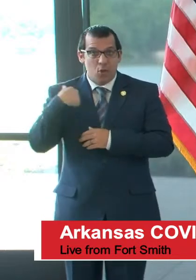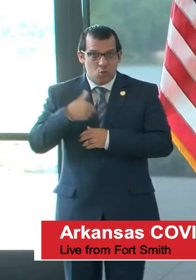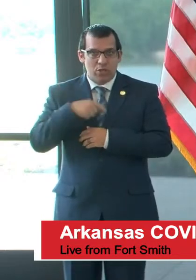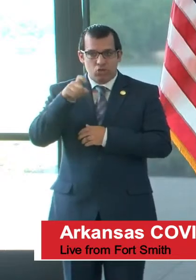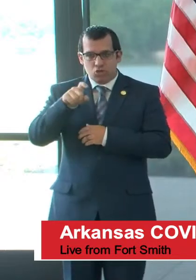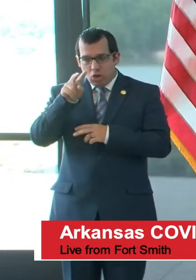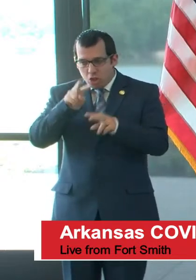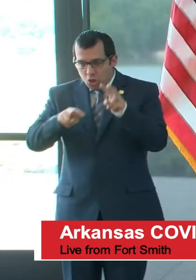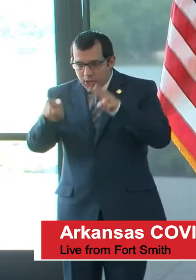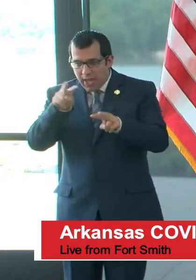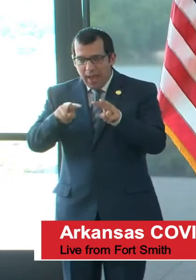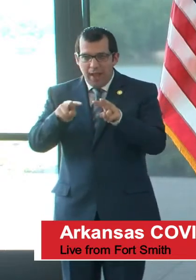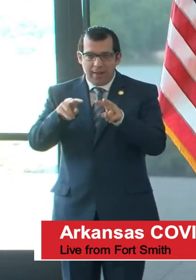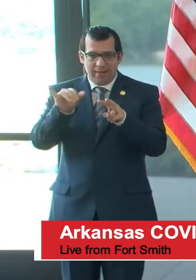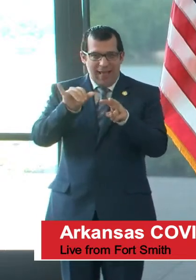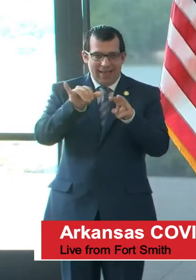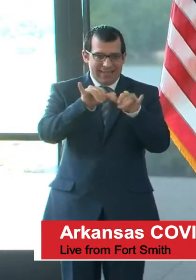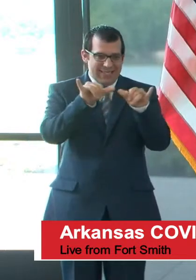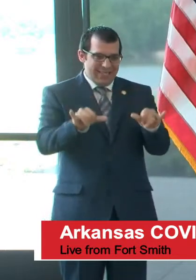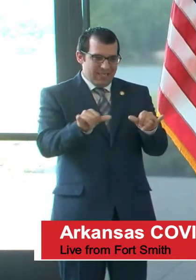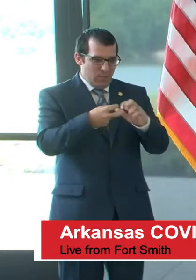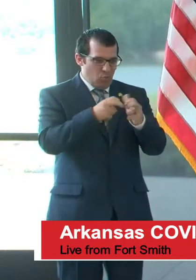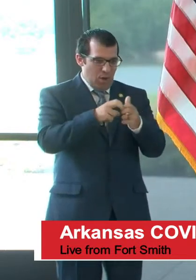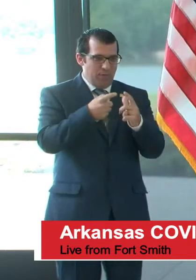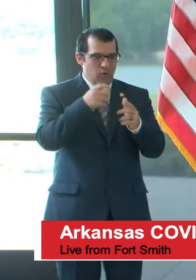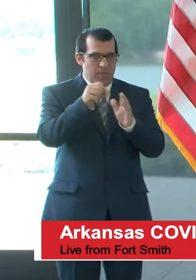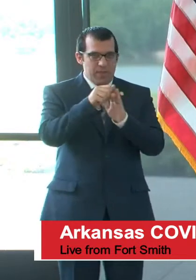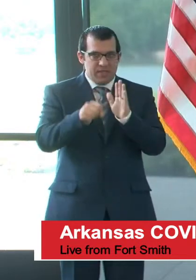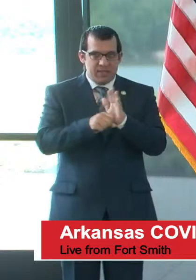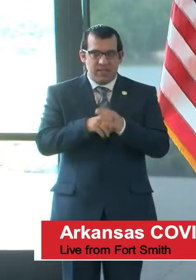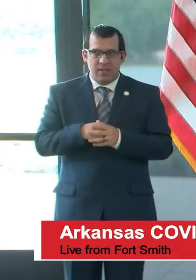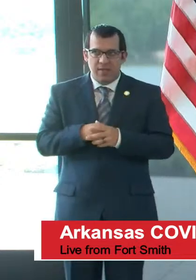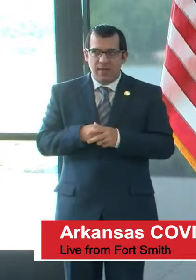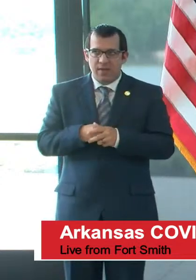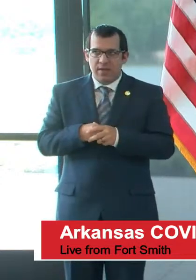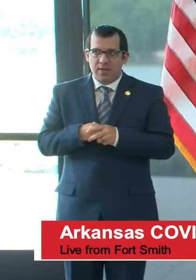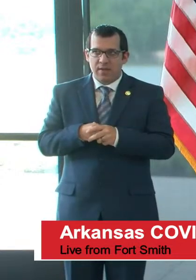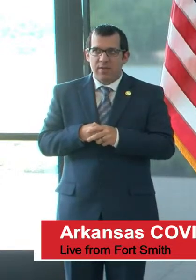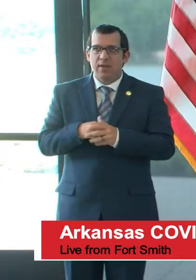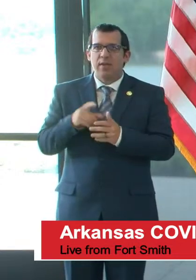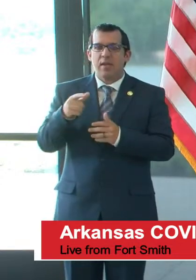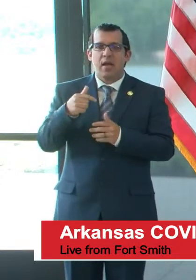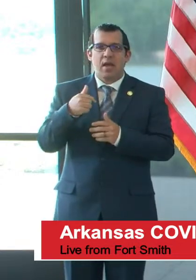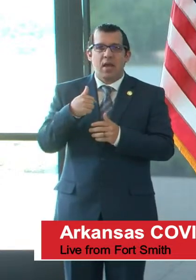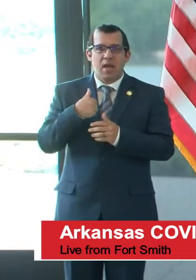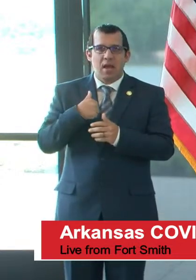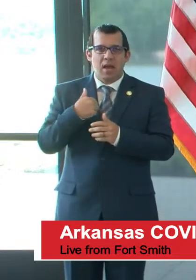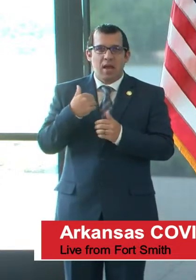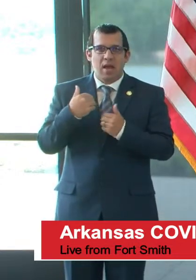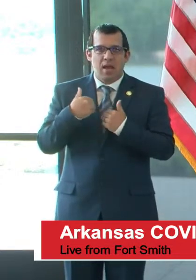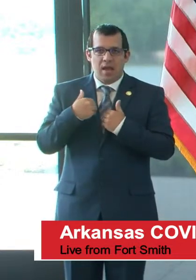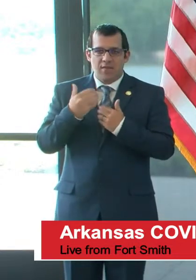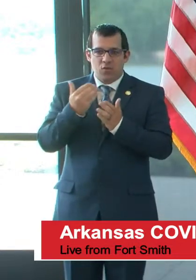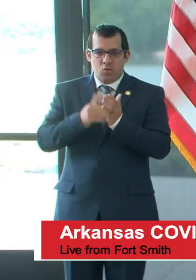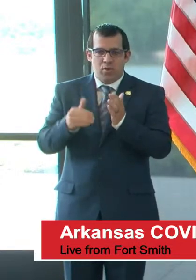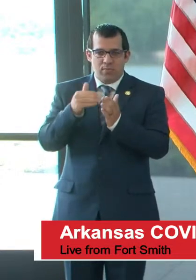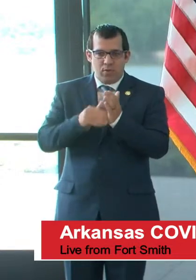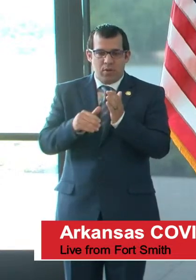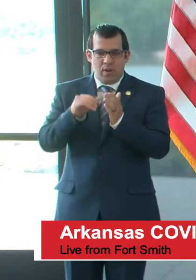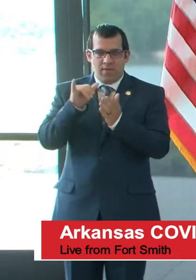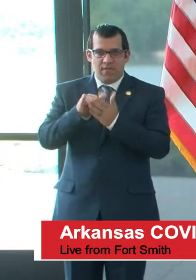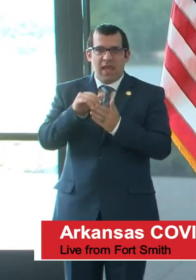from a systematic standpoint from the state. Well, I actually have repeated recordings of said